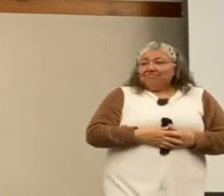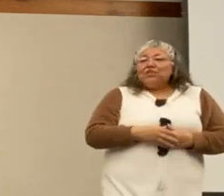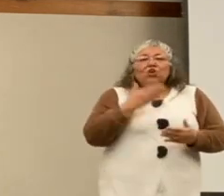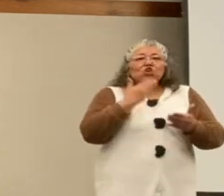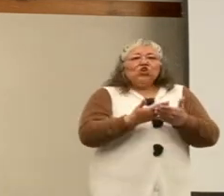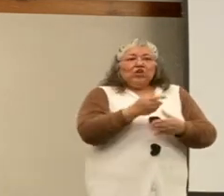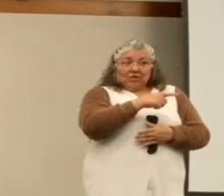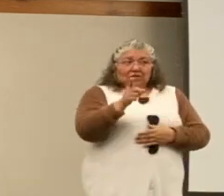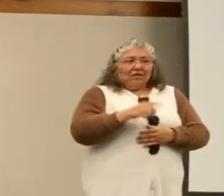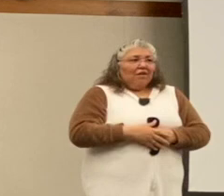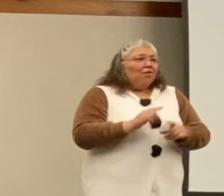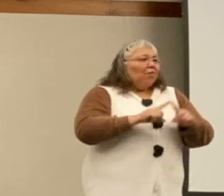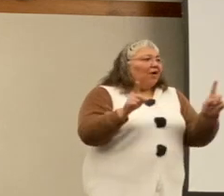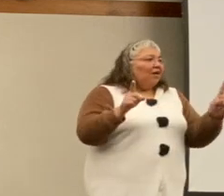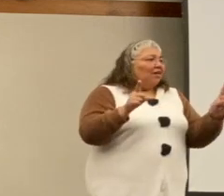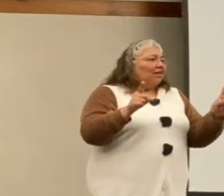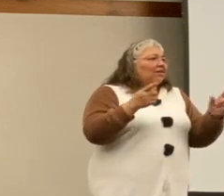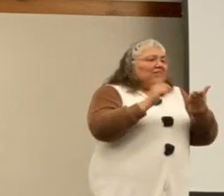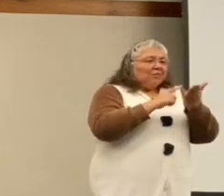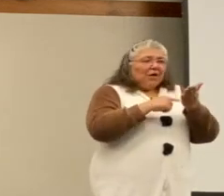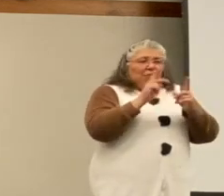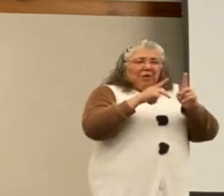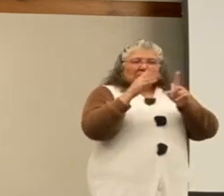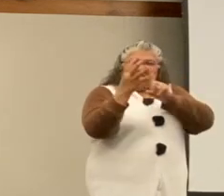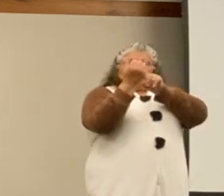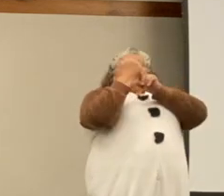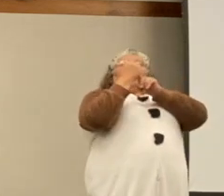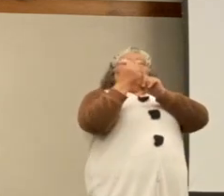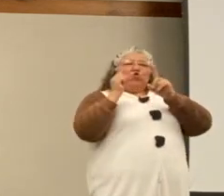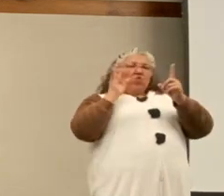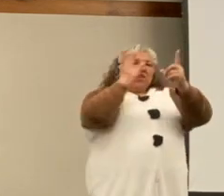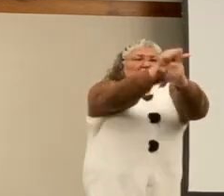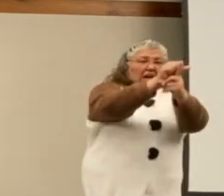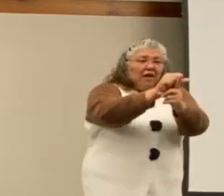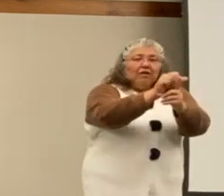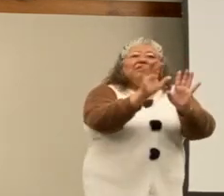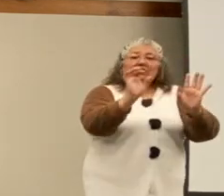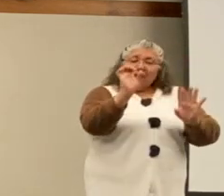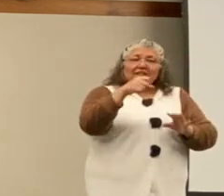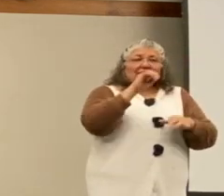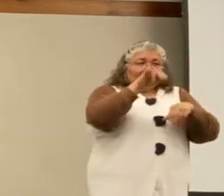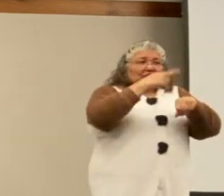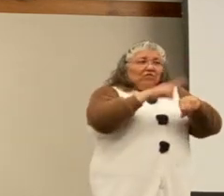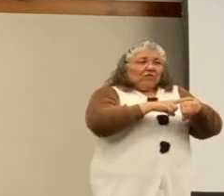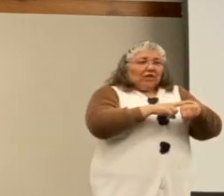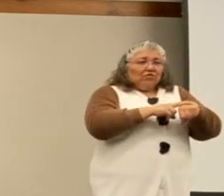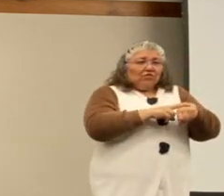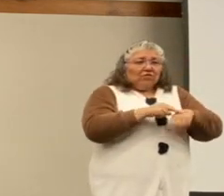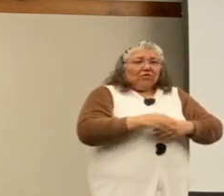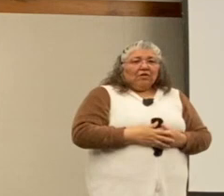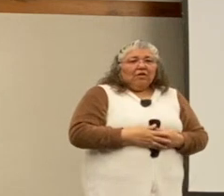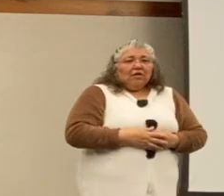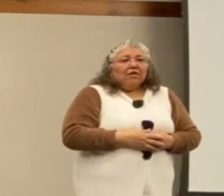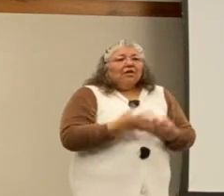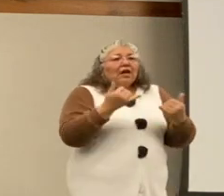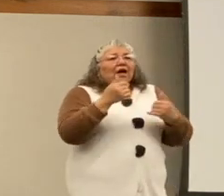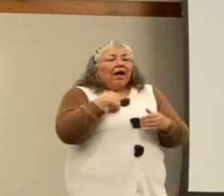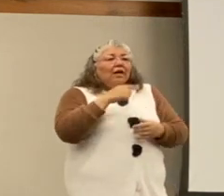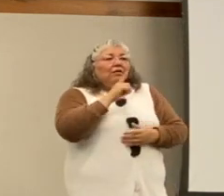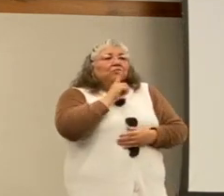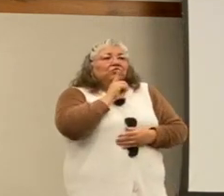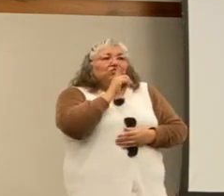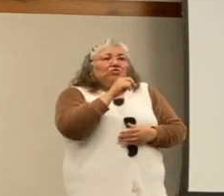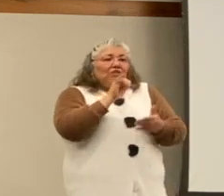Good. But sometimes when people attack you, don't you attack back? Yes. It's just the nature, right? And I'm pretty sure